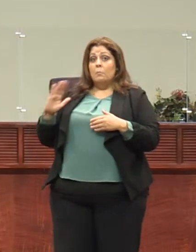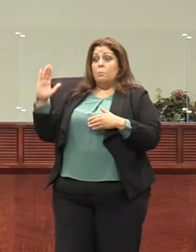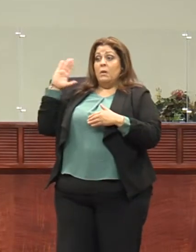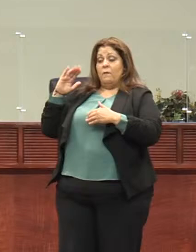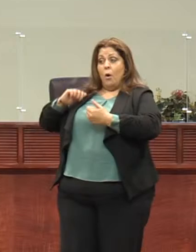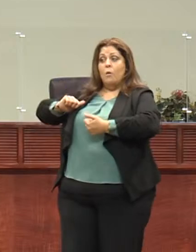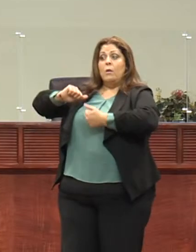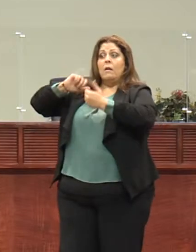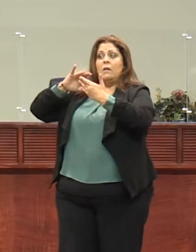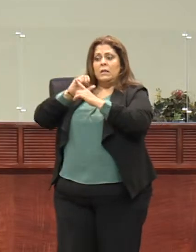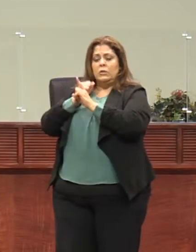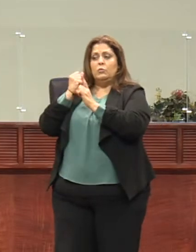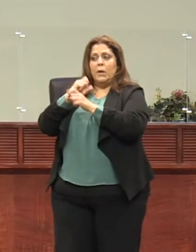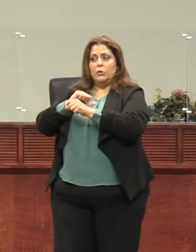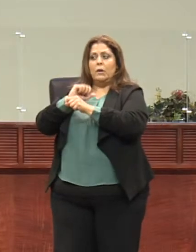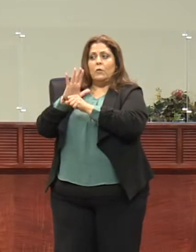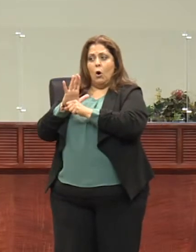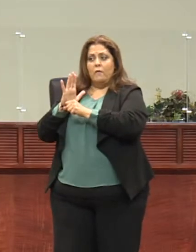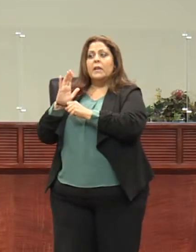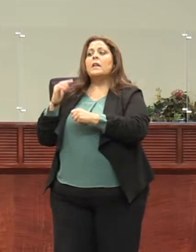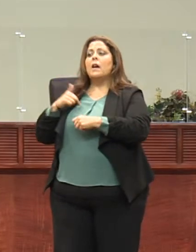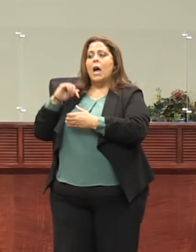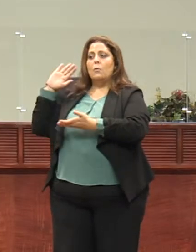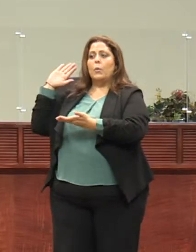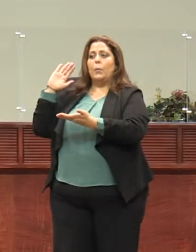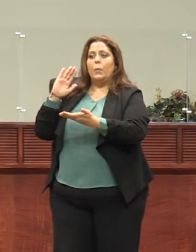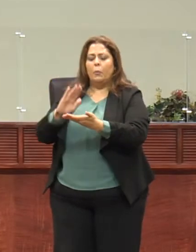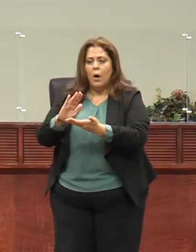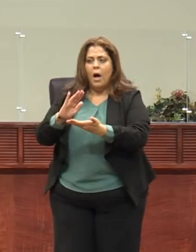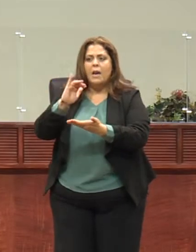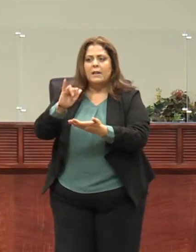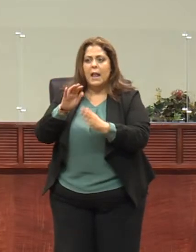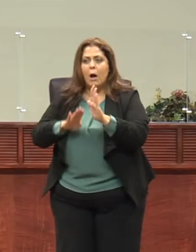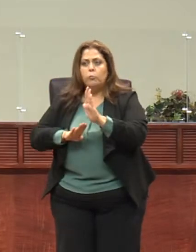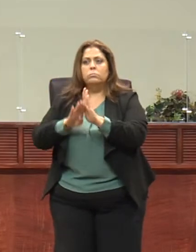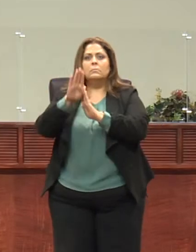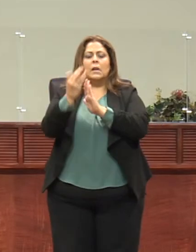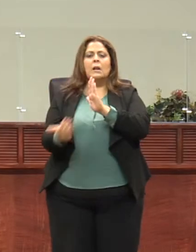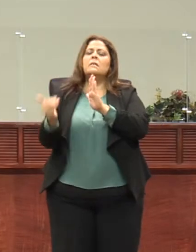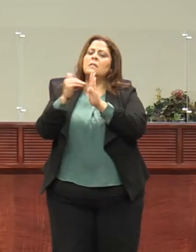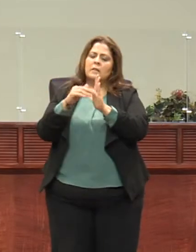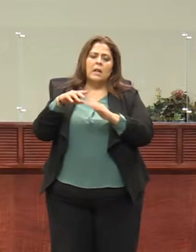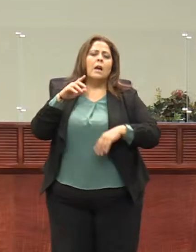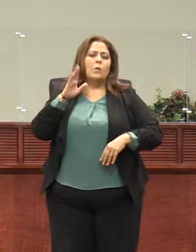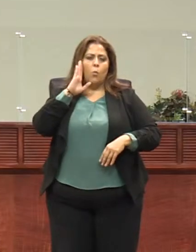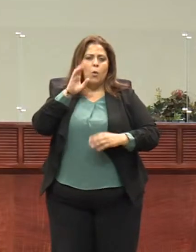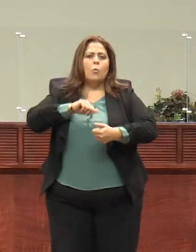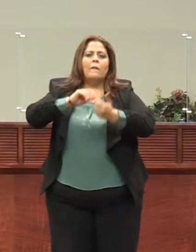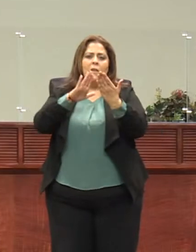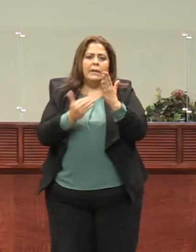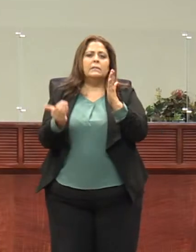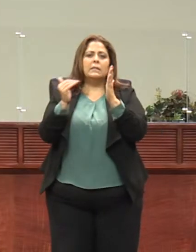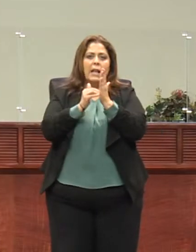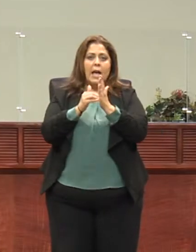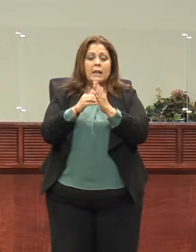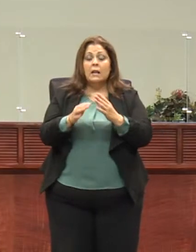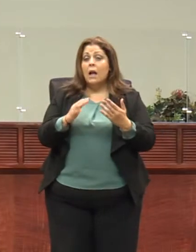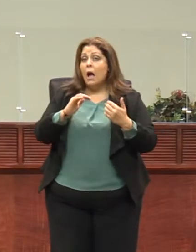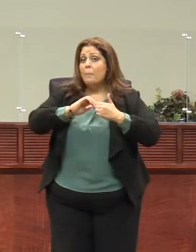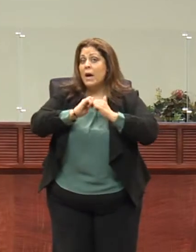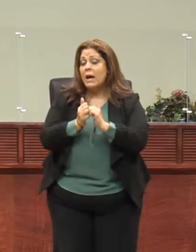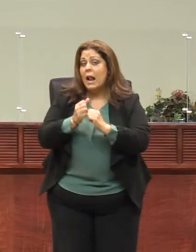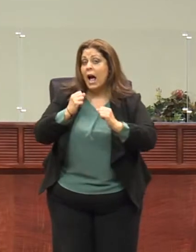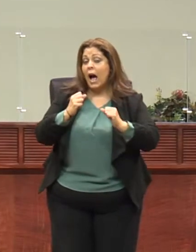the spread of the deadly disease by simply getting more people vaccinated and increasing the wearing of facial